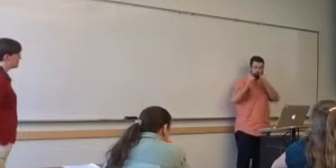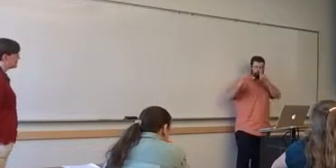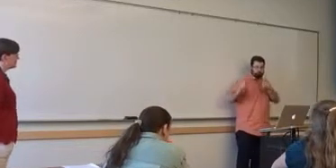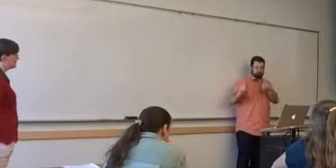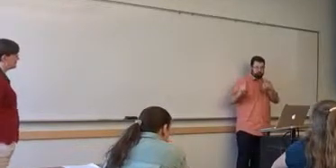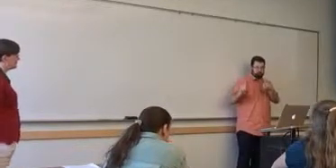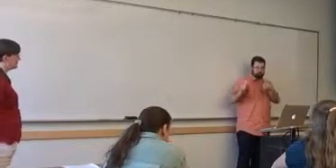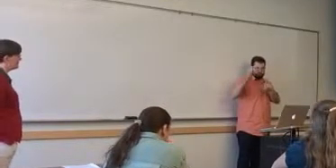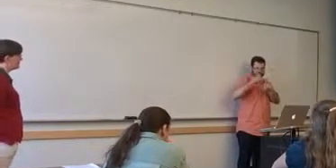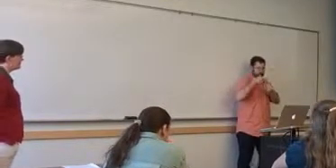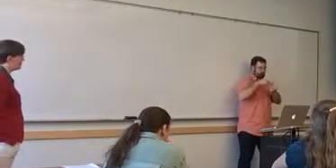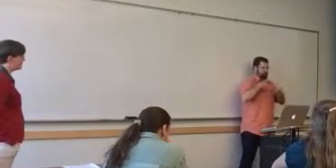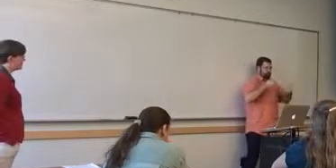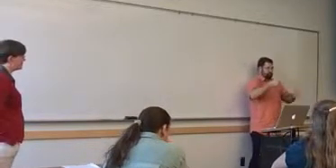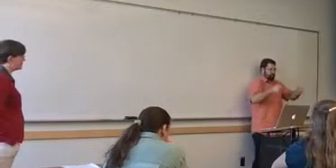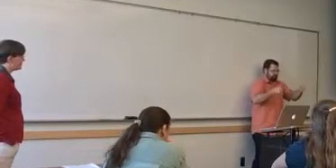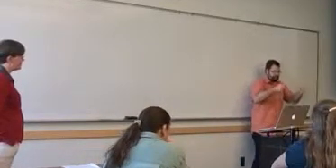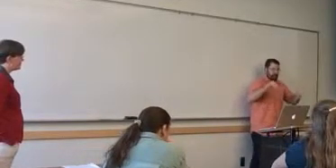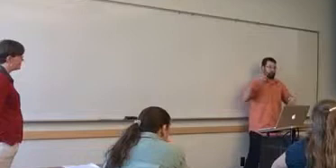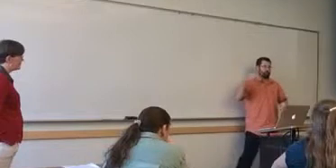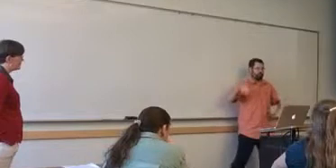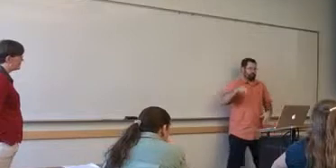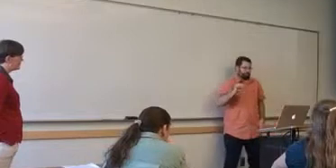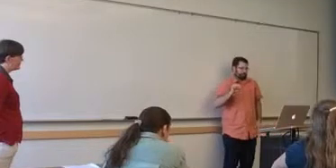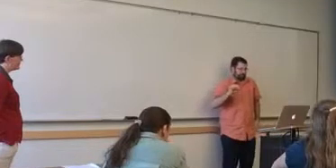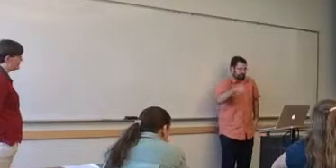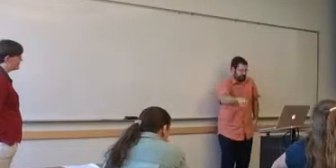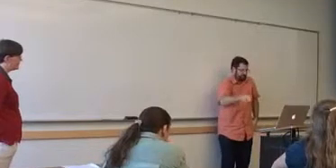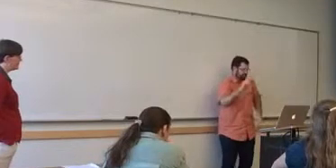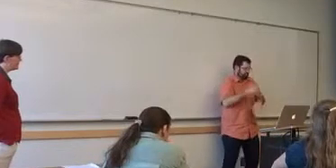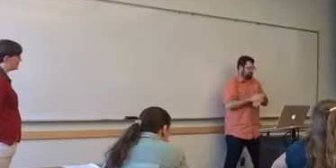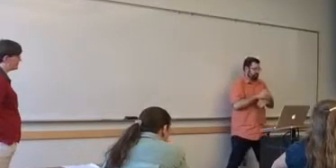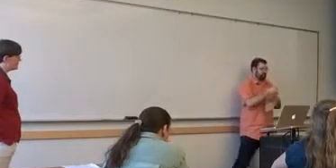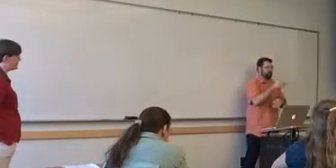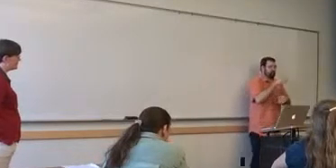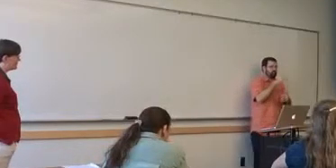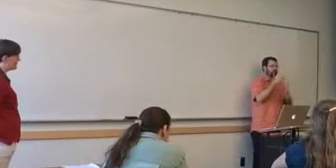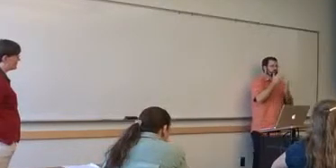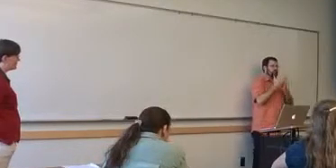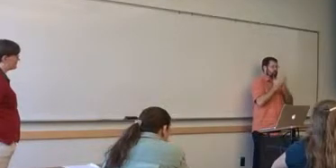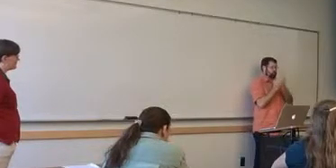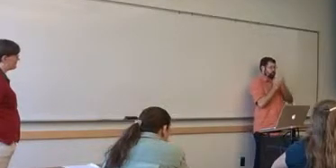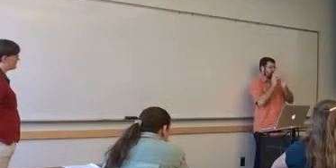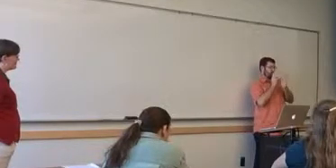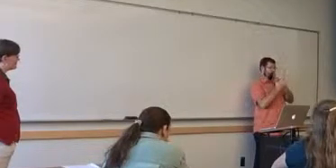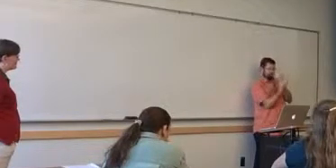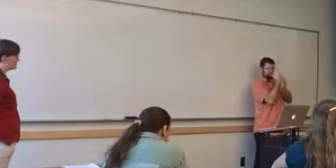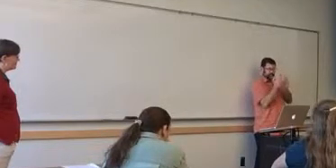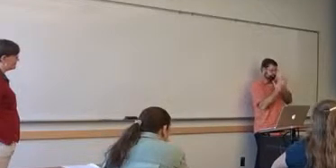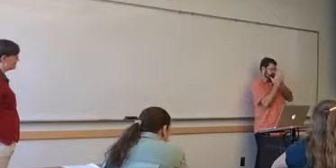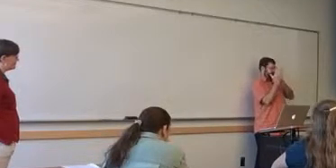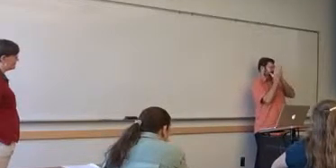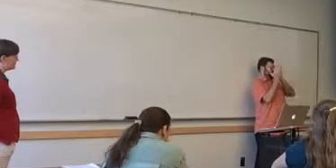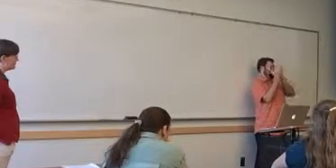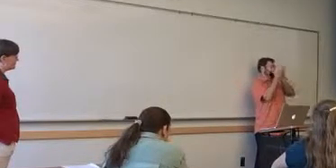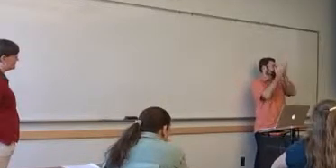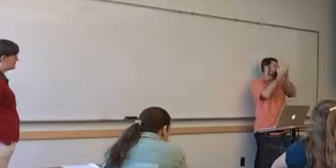so I can show two men. So I'm representing. Now I point to the one and I show him driving the other guy who's controlling the engine, right? So you show the boat and